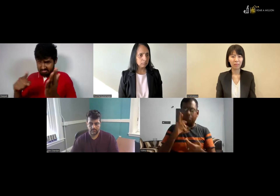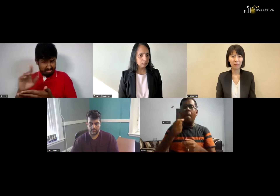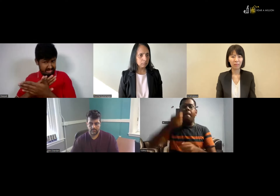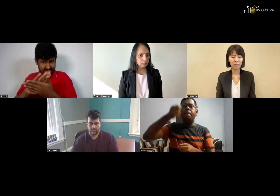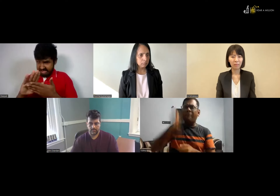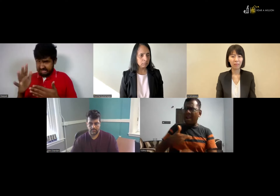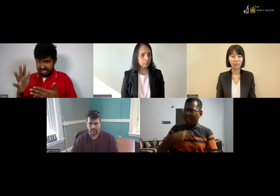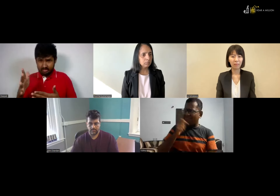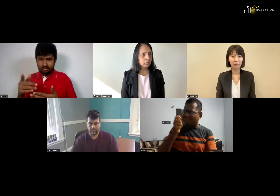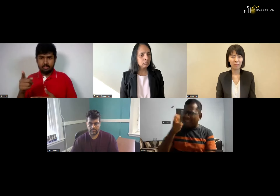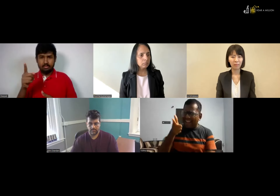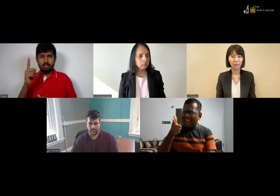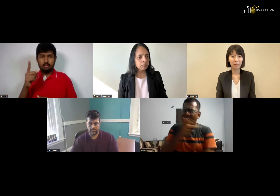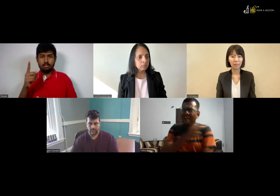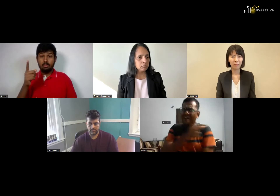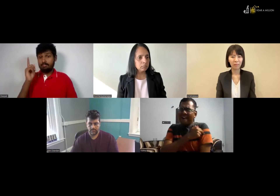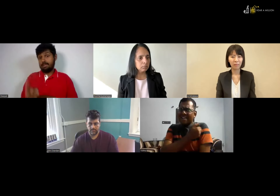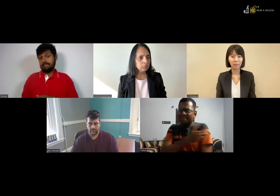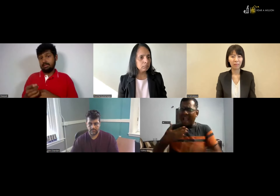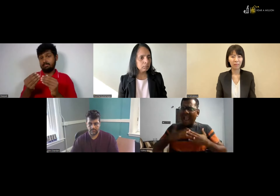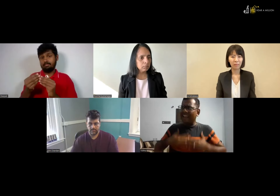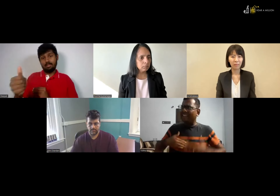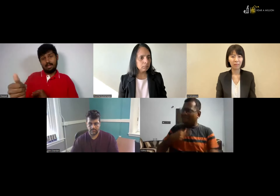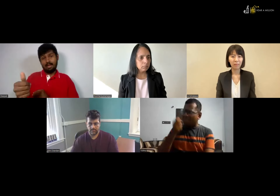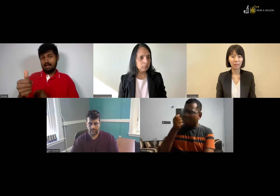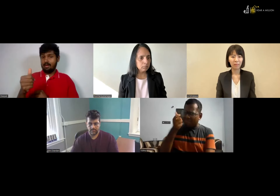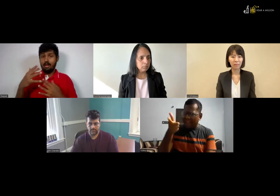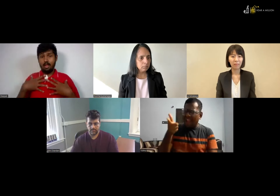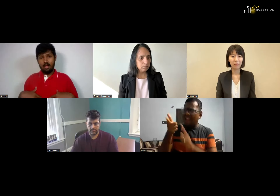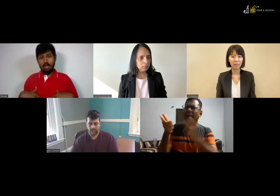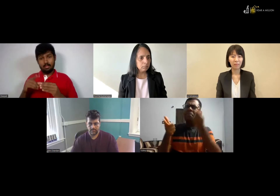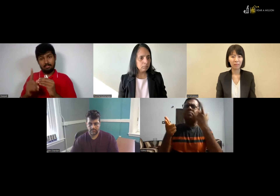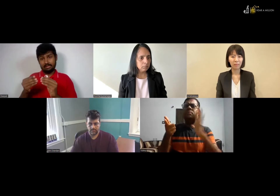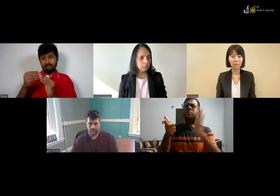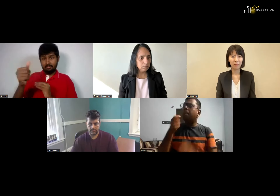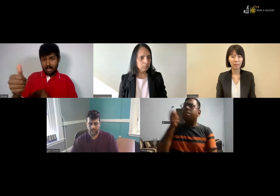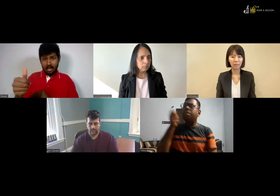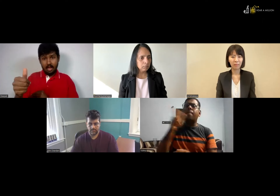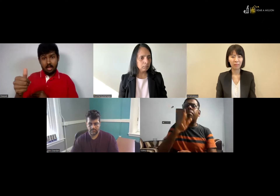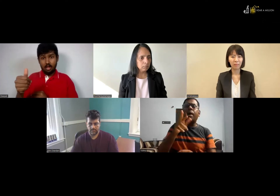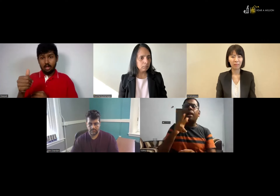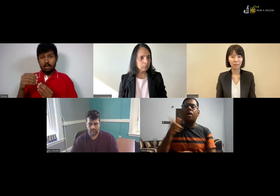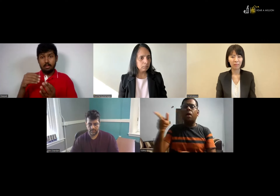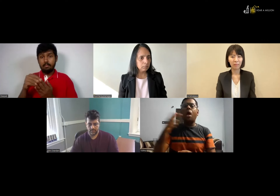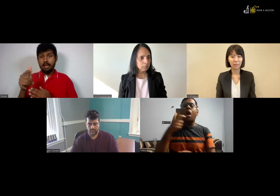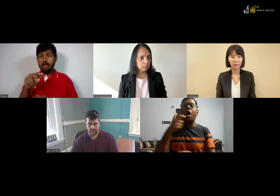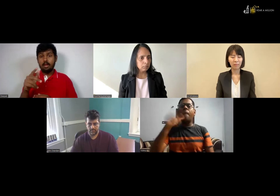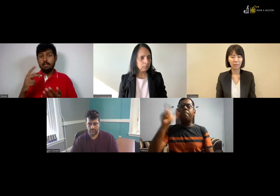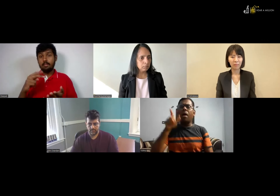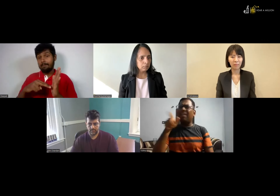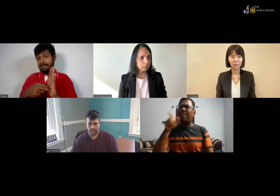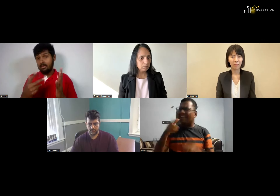So if you will not have the hygienic place, so then and you might face this difficulty. And also they asked us for